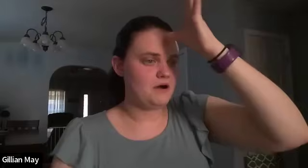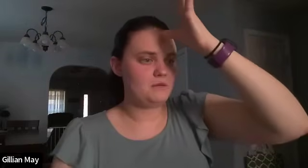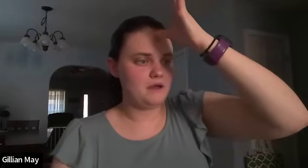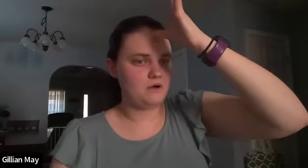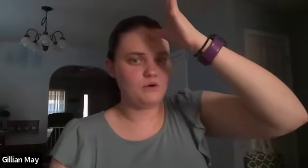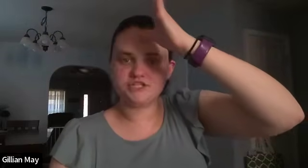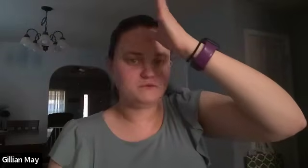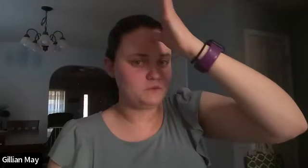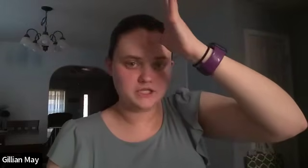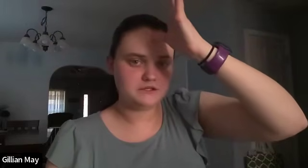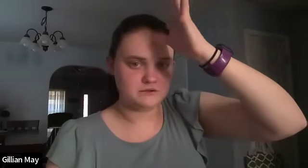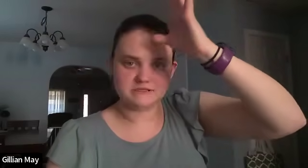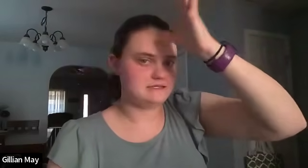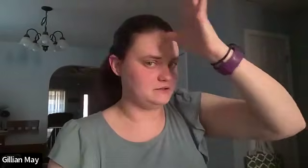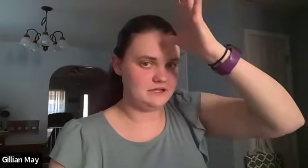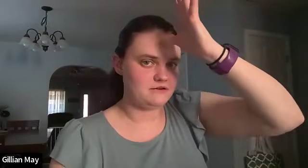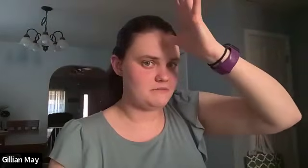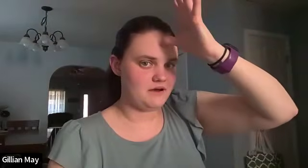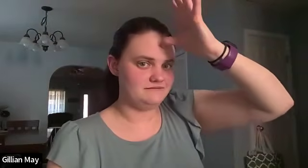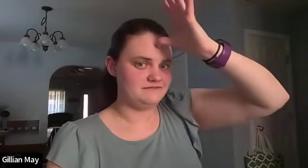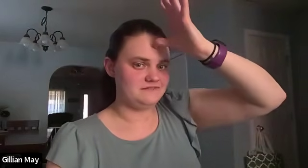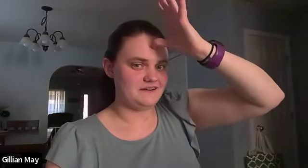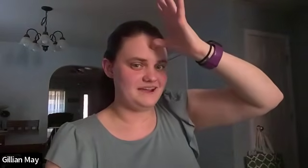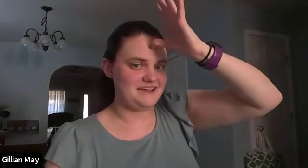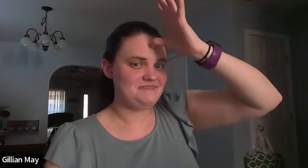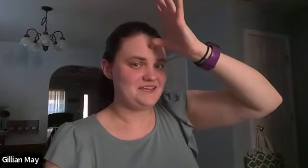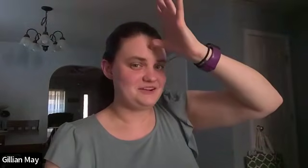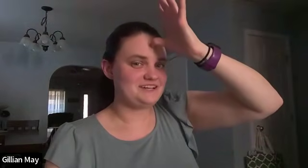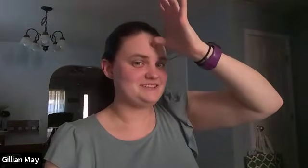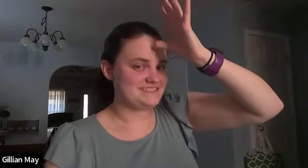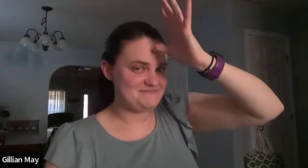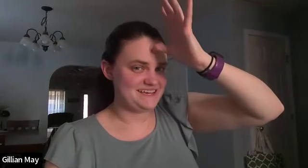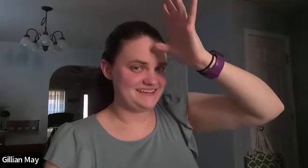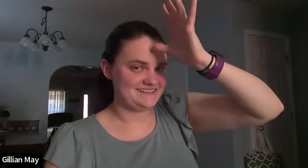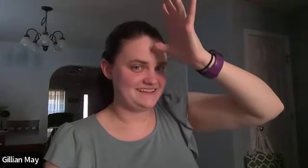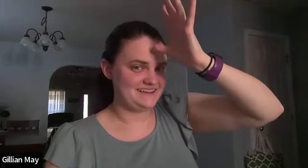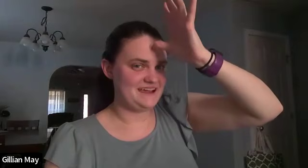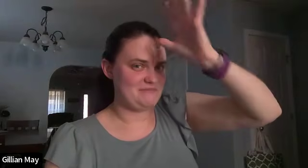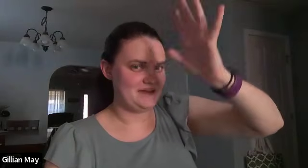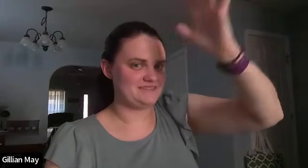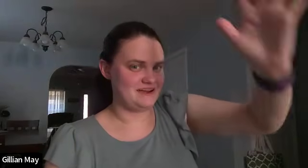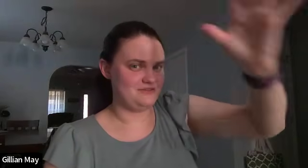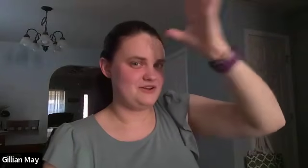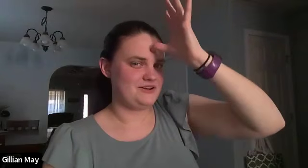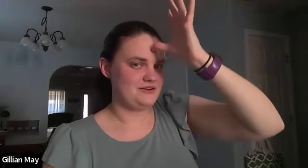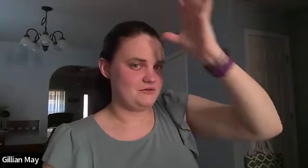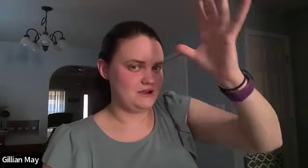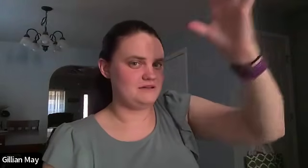pawpaw, papaw, whichever one you use, still here in grandpa. All right. You're going to do the same thing here and bounce out.